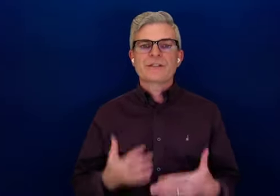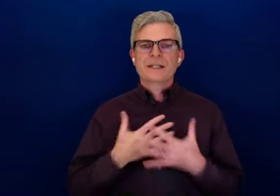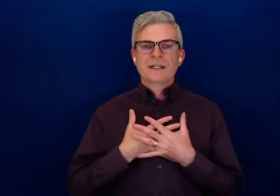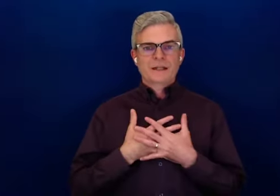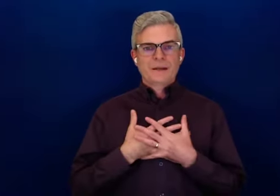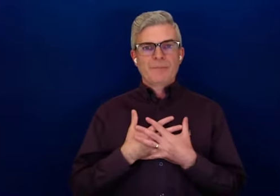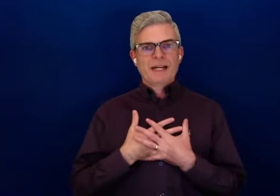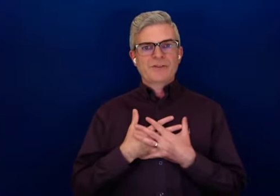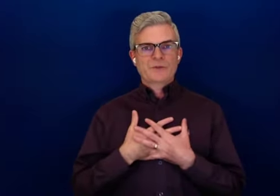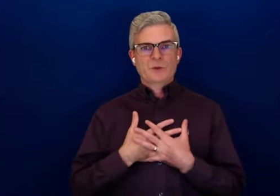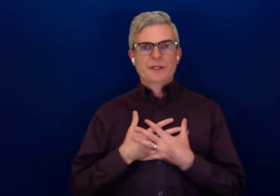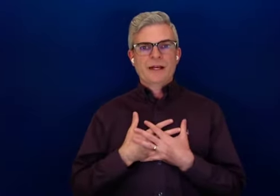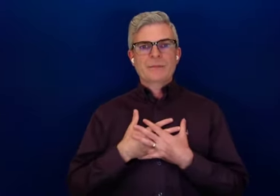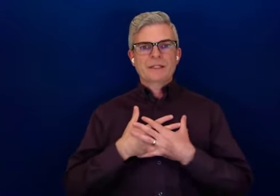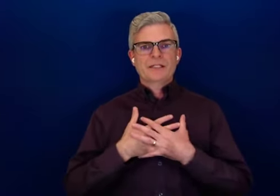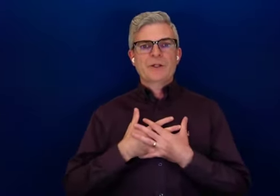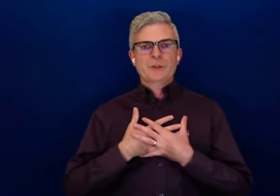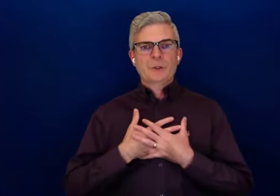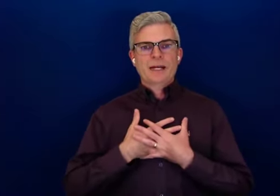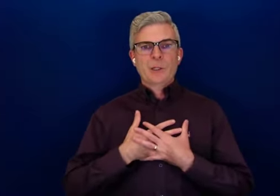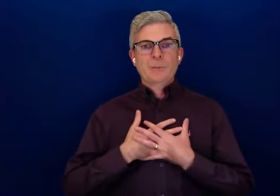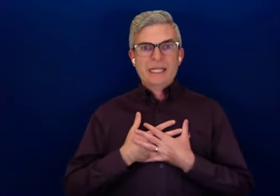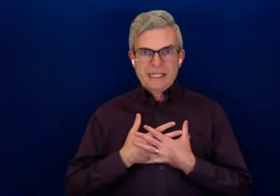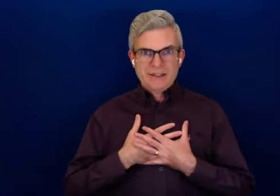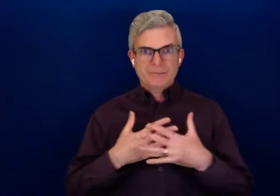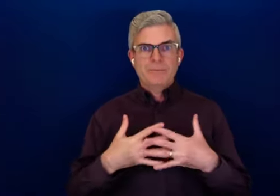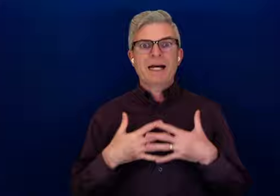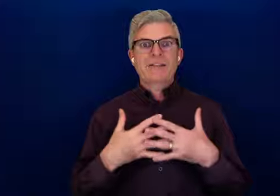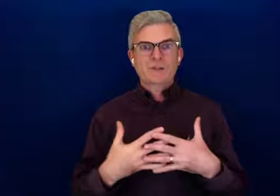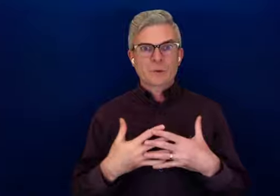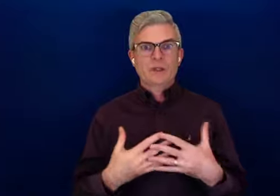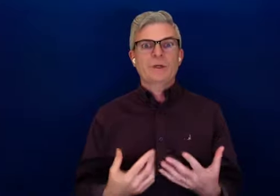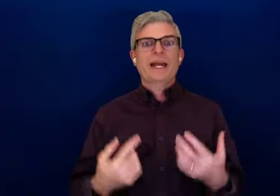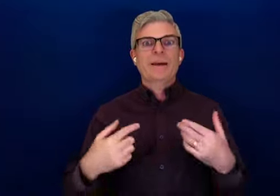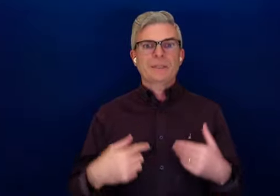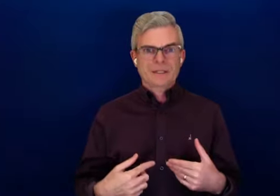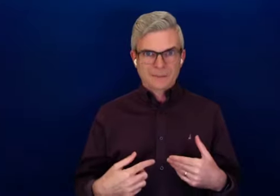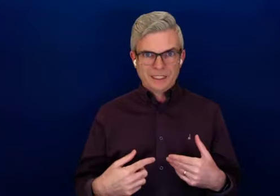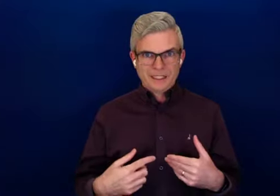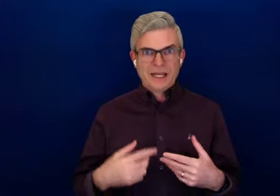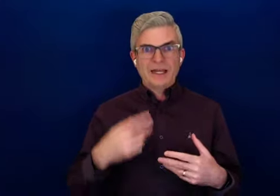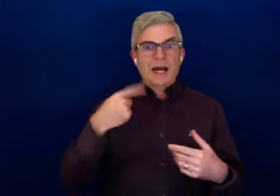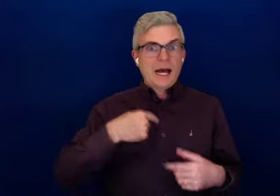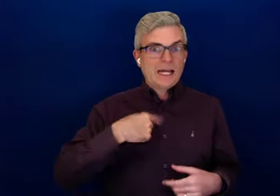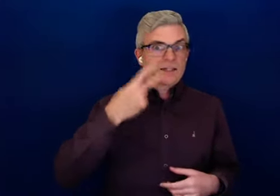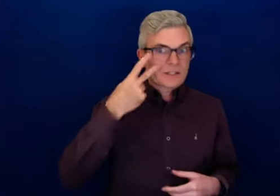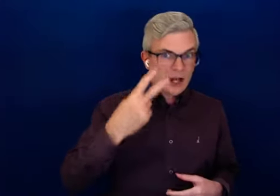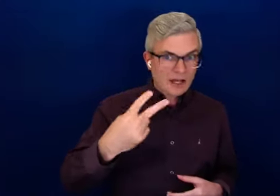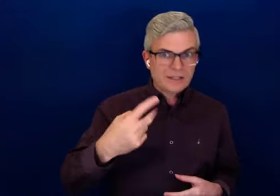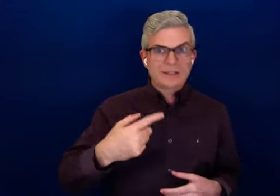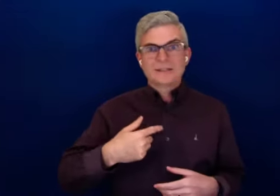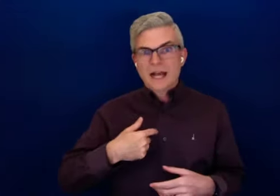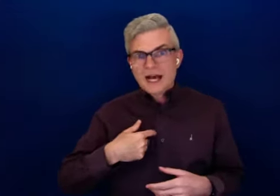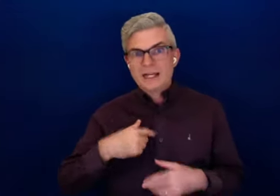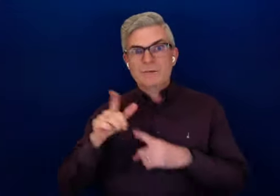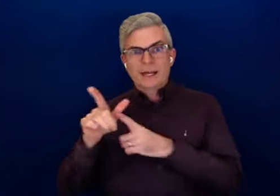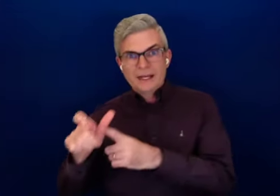is my story. I'm going to tell you about me, my story, what happened to me. I saw, I